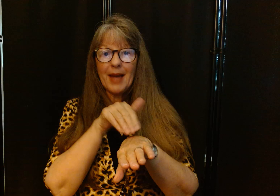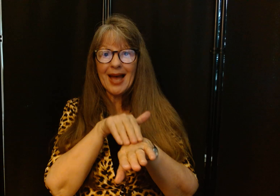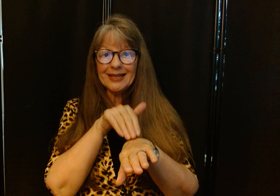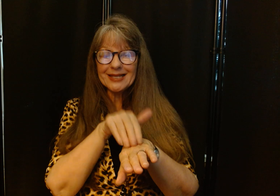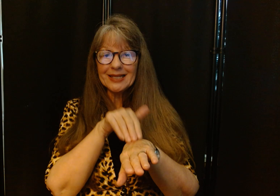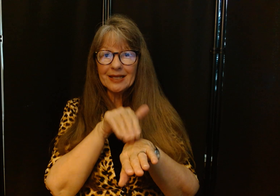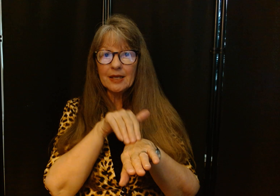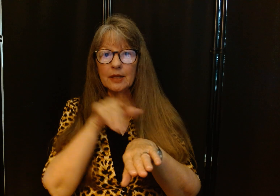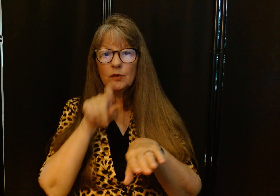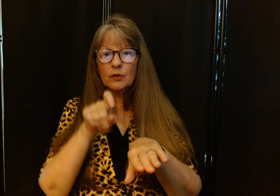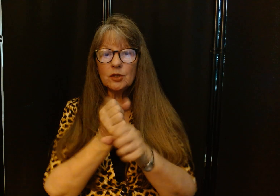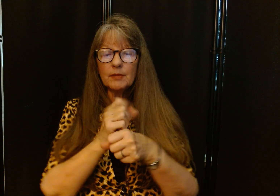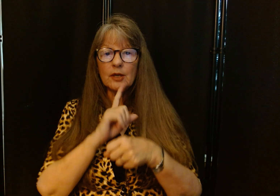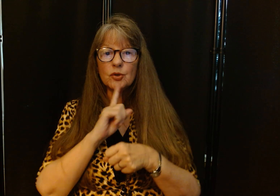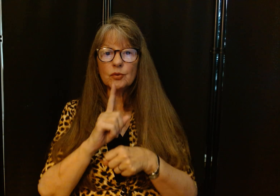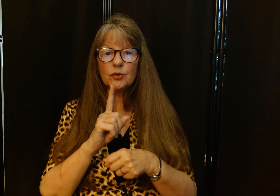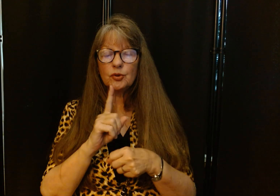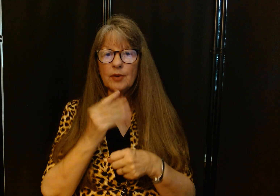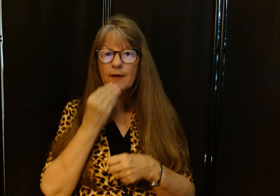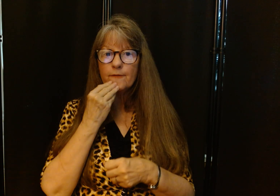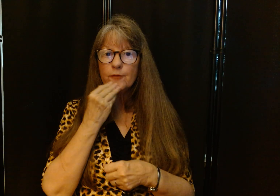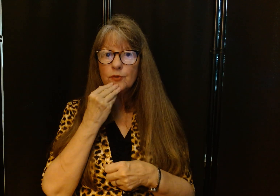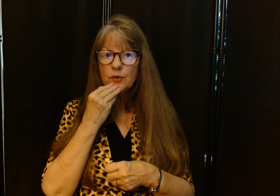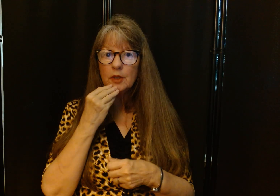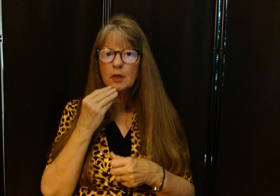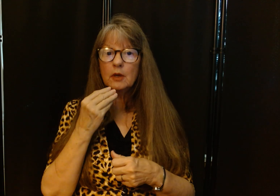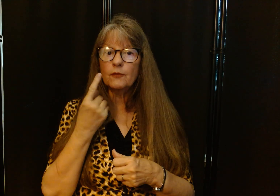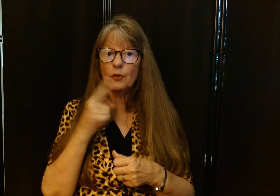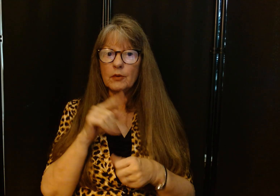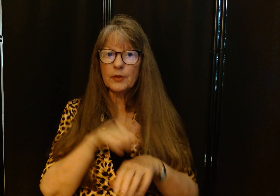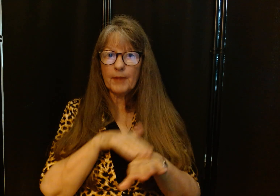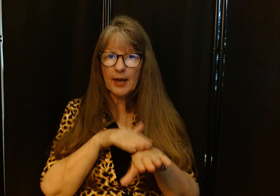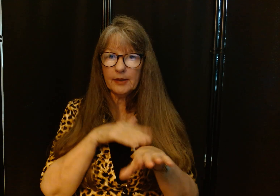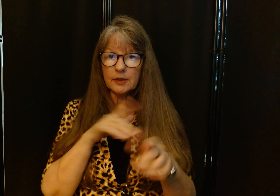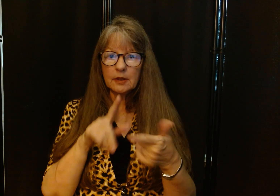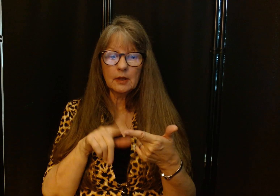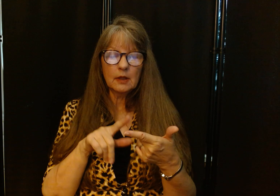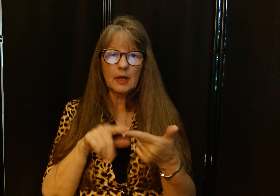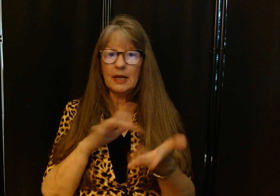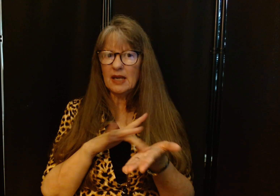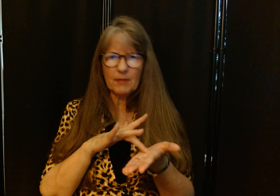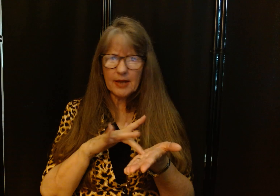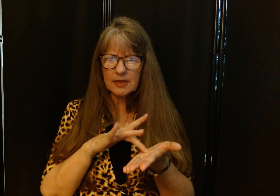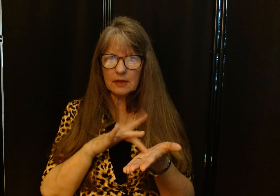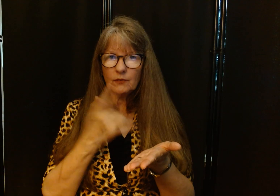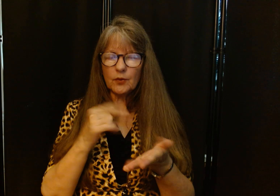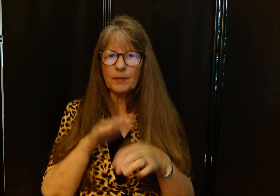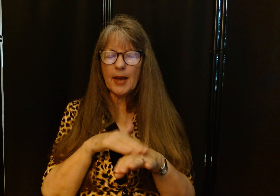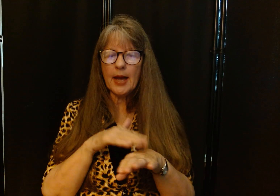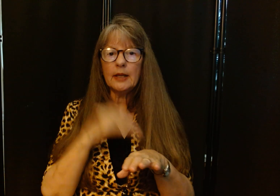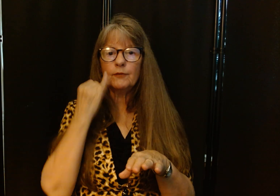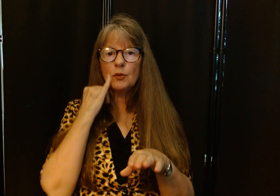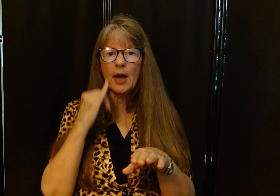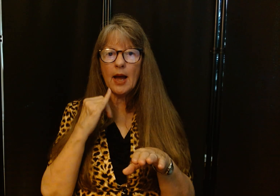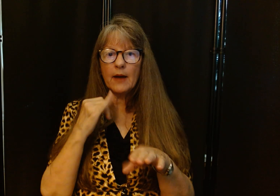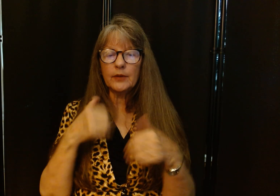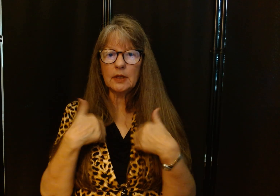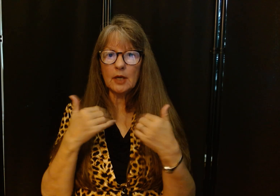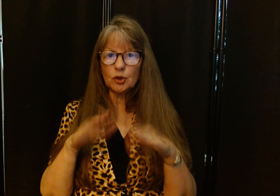pet, you need to make sure that you have food for the pet and any medicine for the pet. If you have young